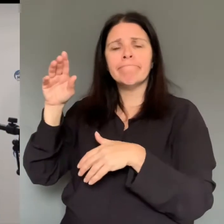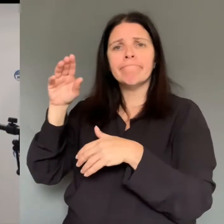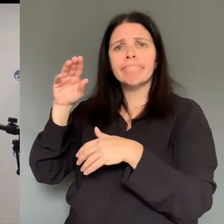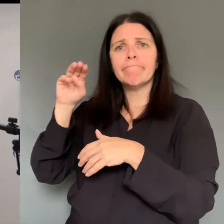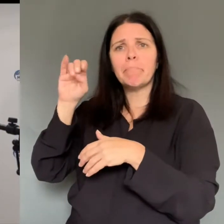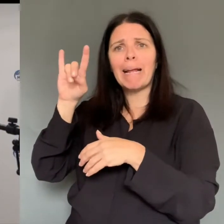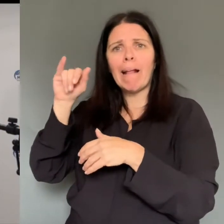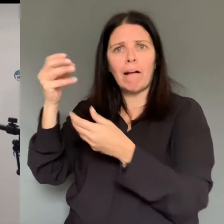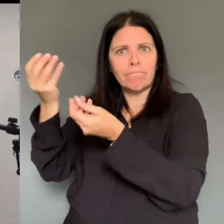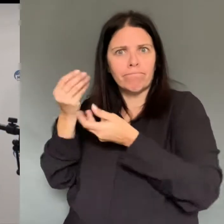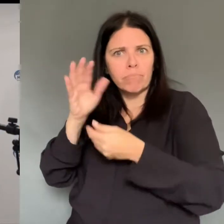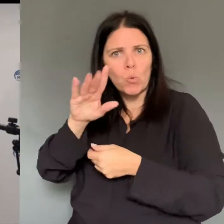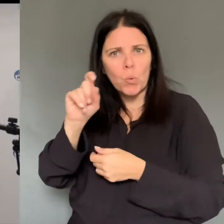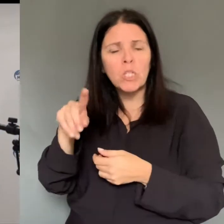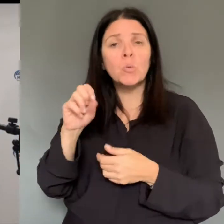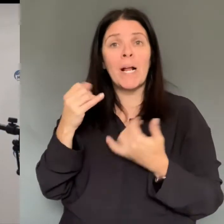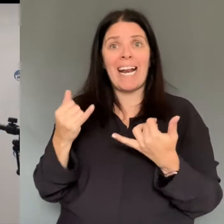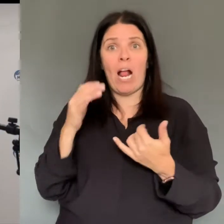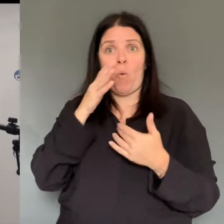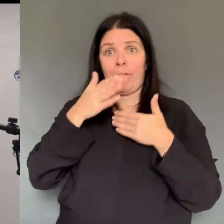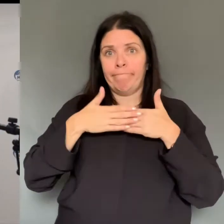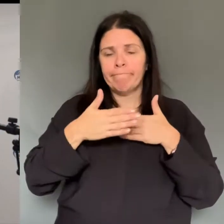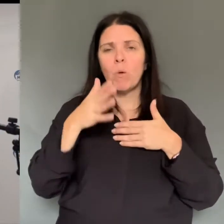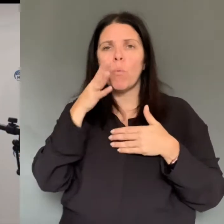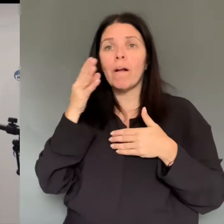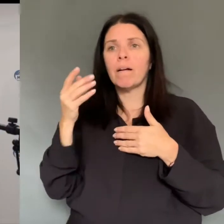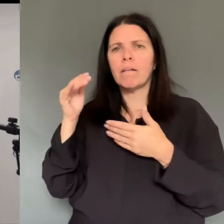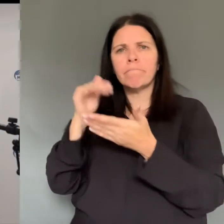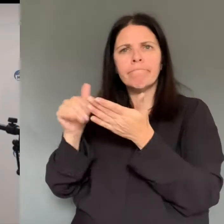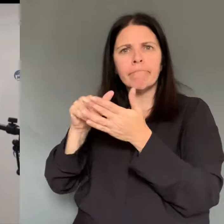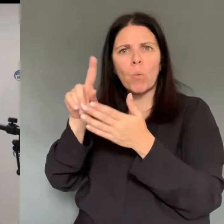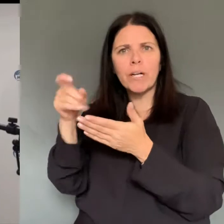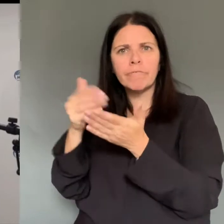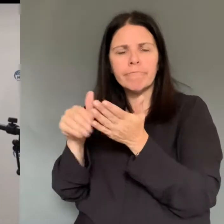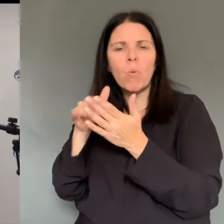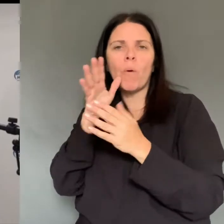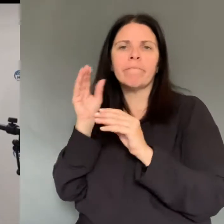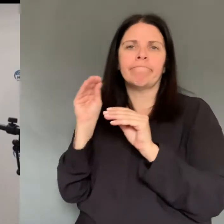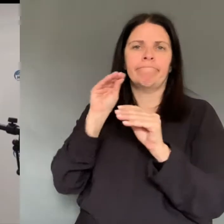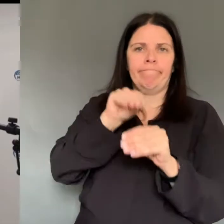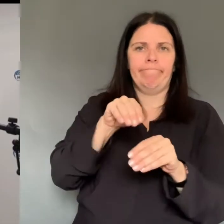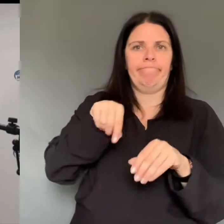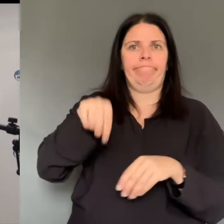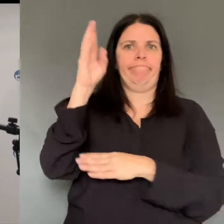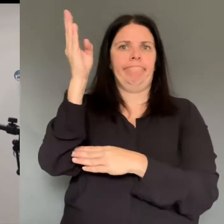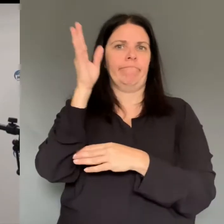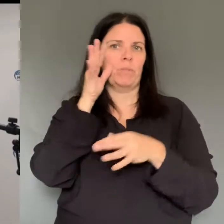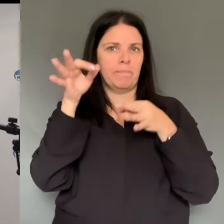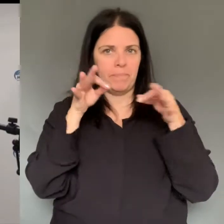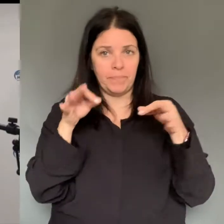questions each day in our updates. I will start with our daily updates. We now have